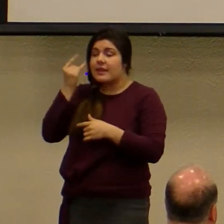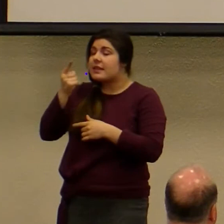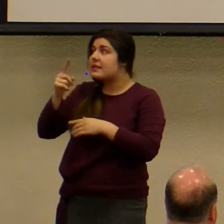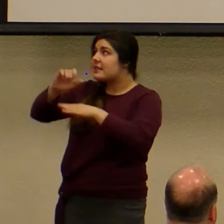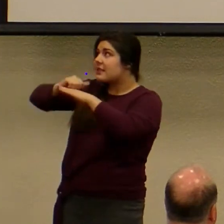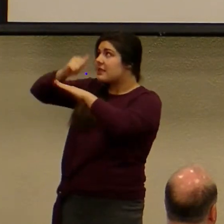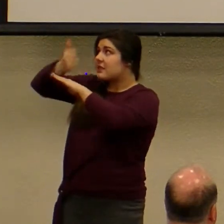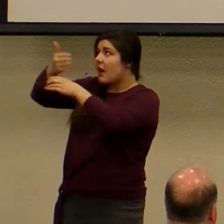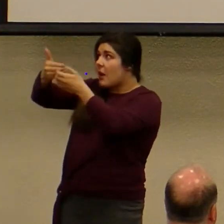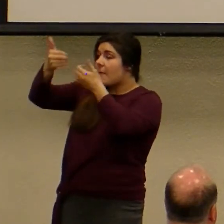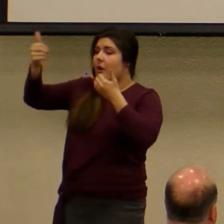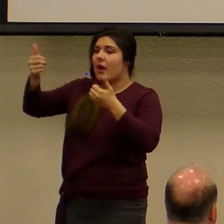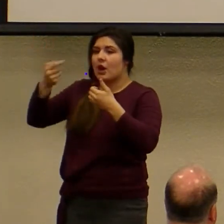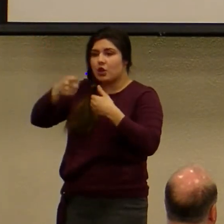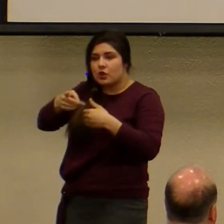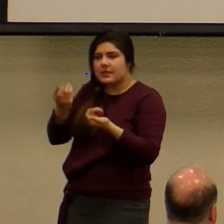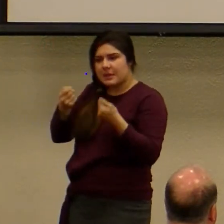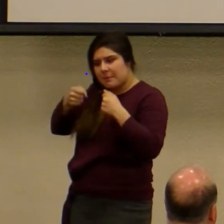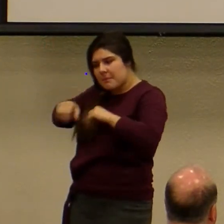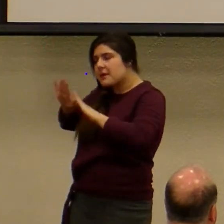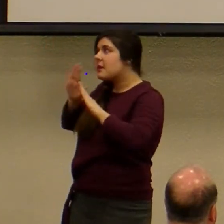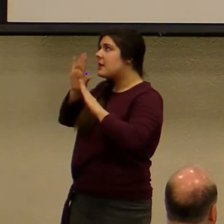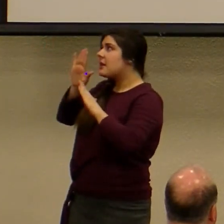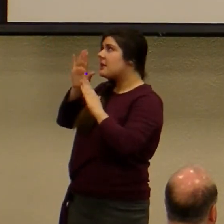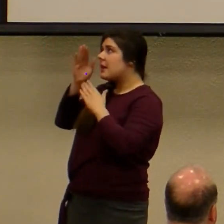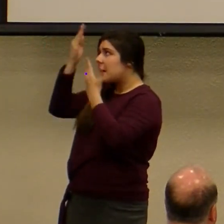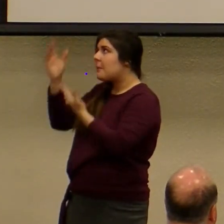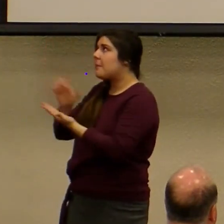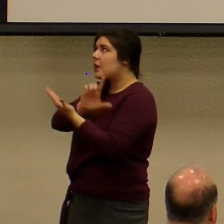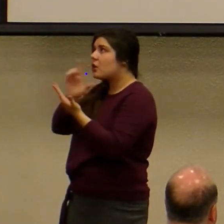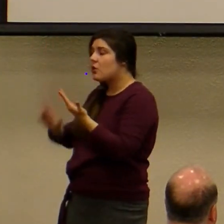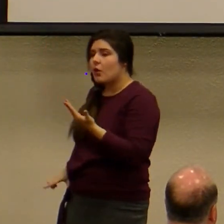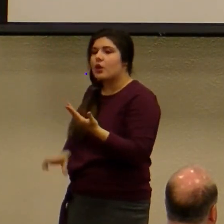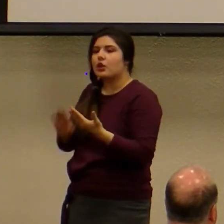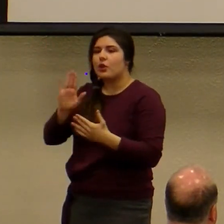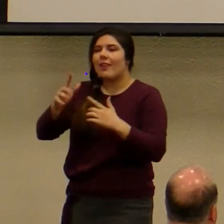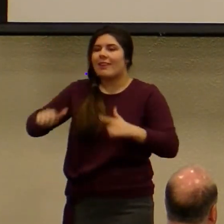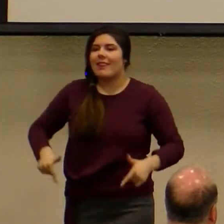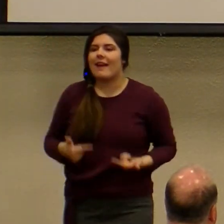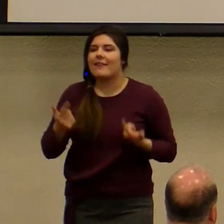to him being your Lord, your life is absolutely secure.